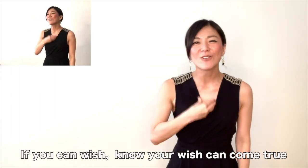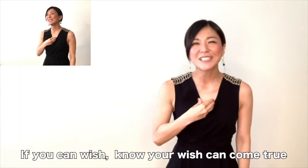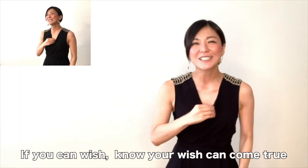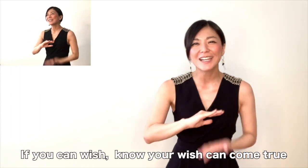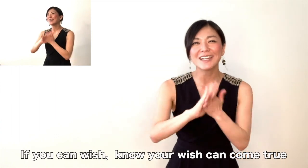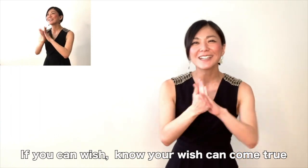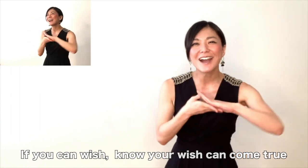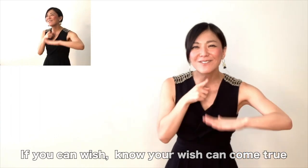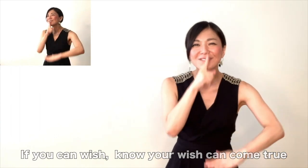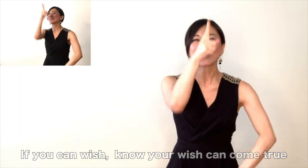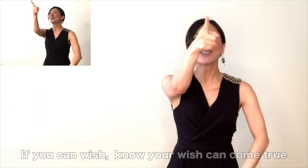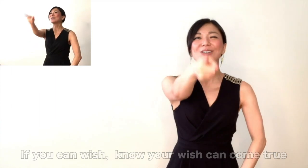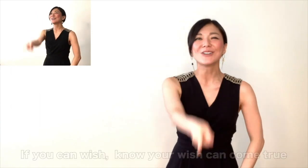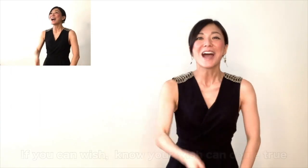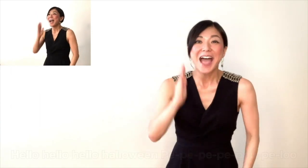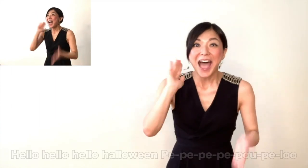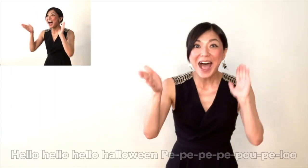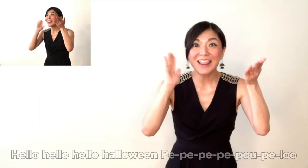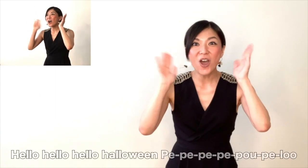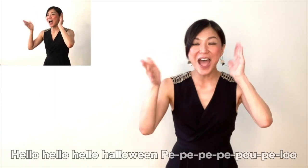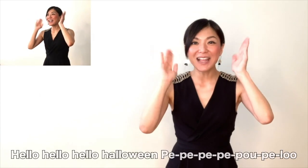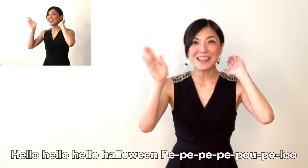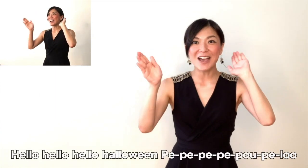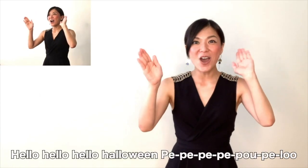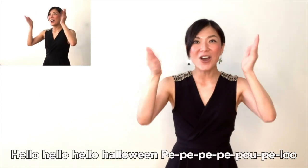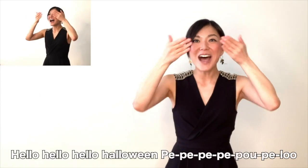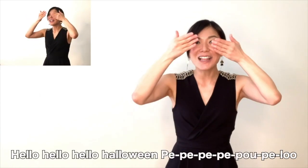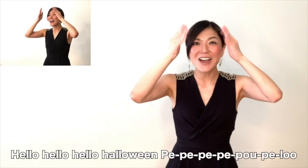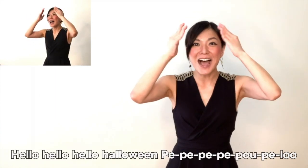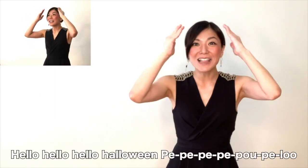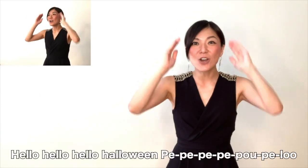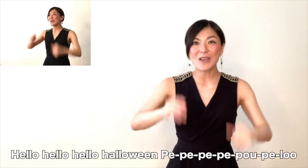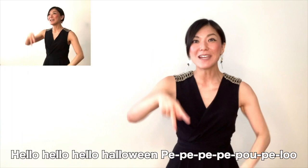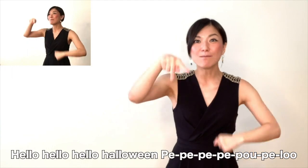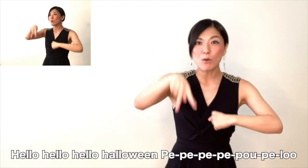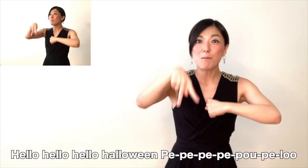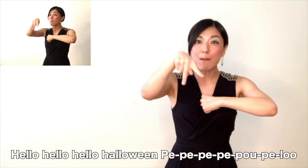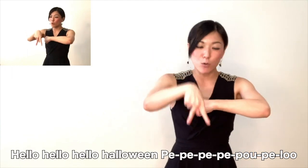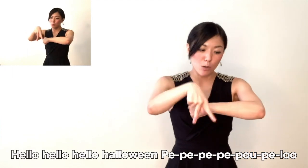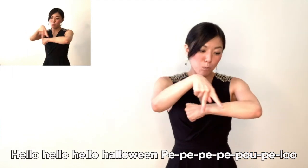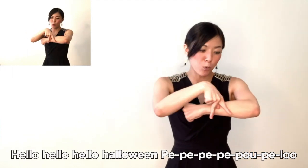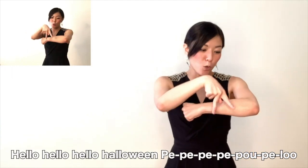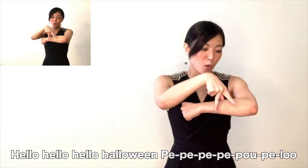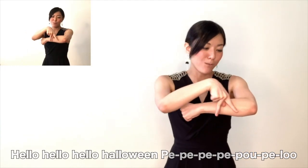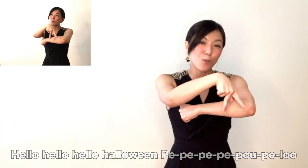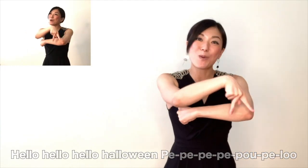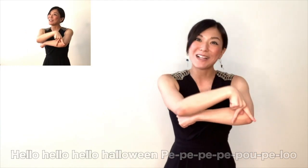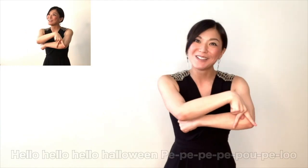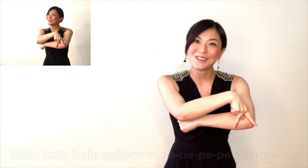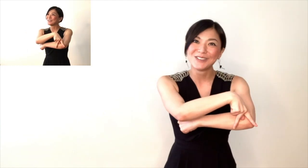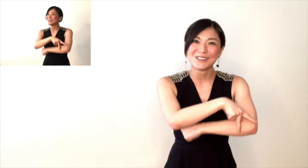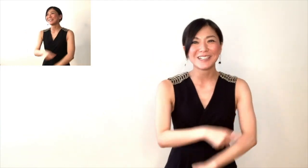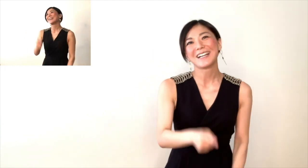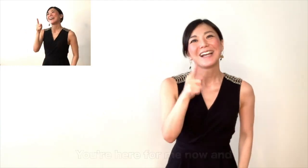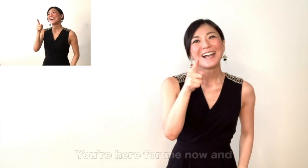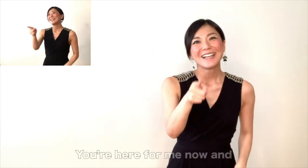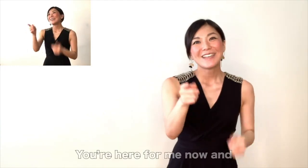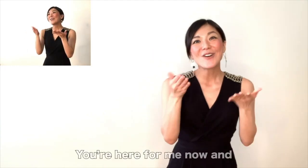your wish can come true Hello, hallow, hallow, halloween Pup-pup-pup-pup-palu